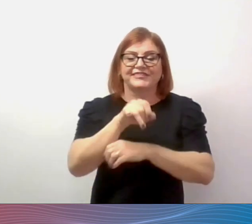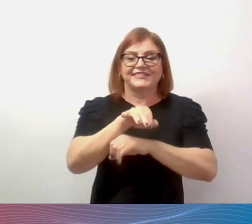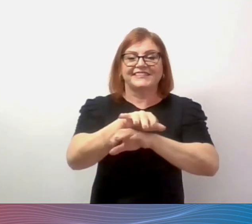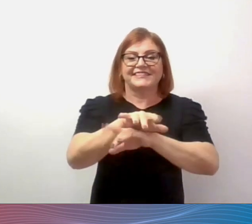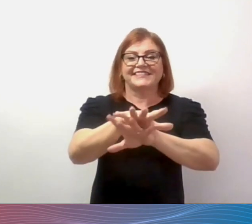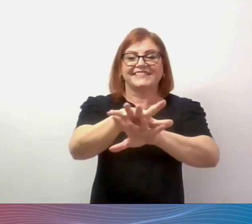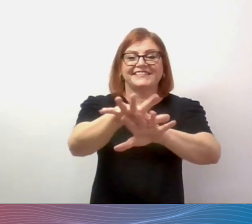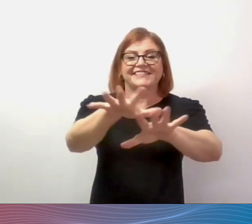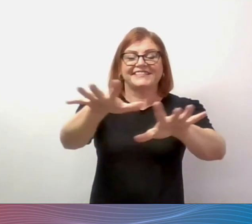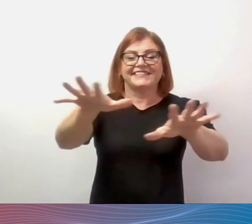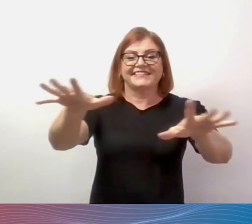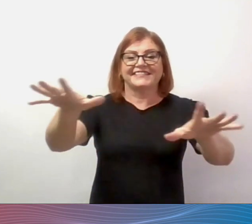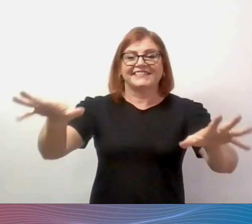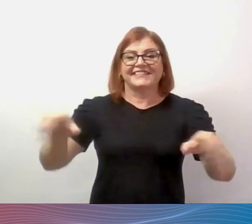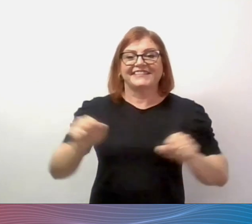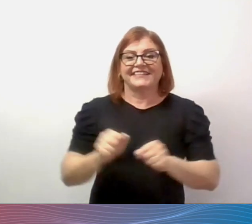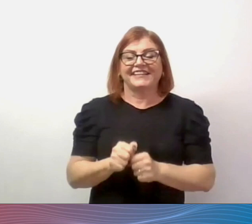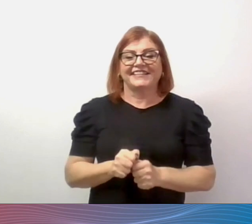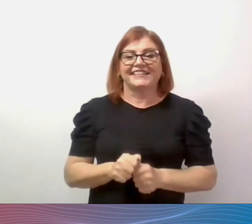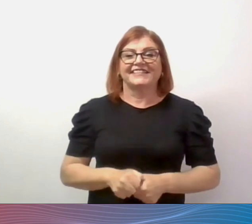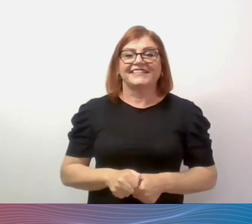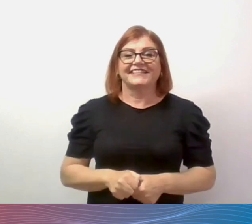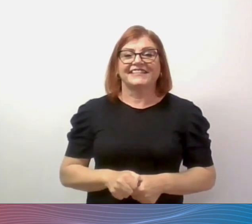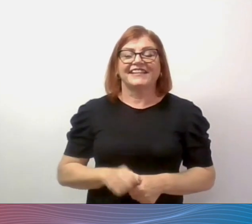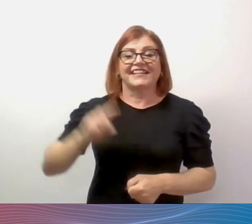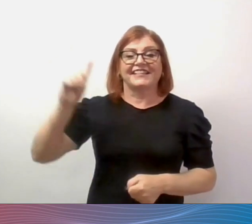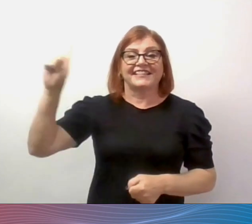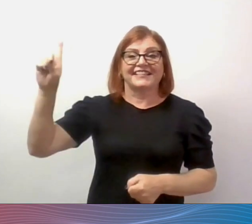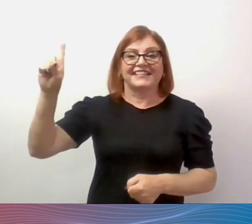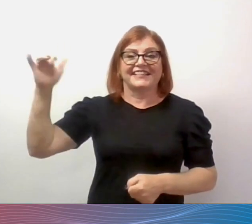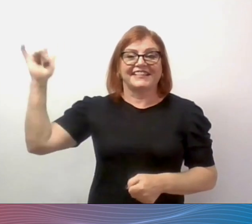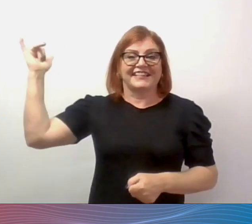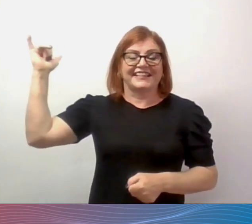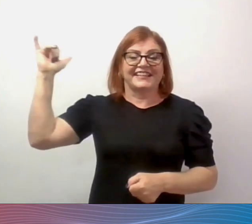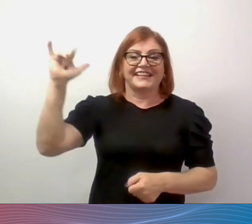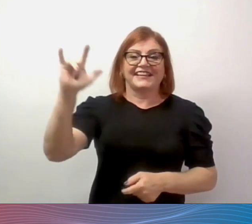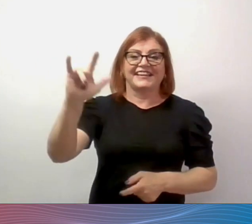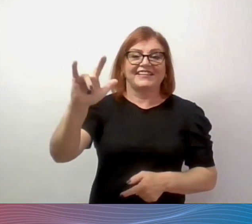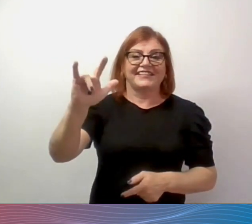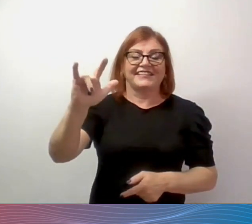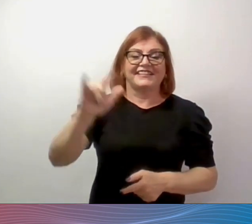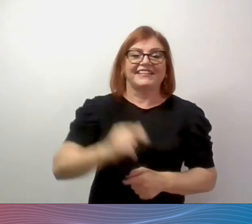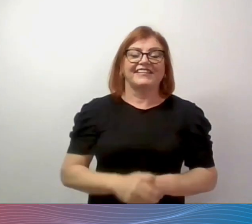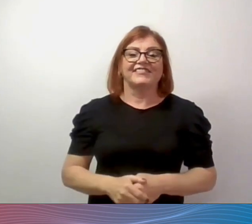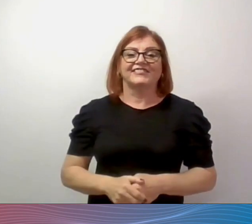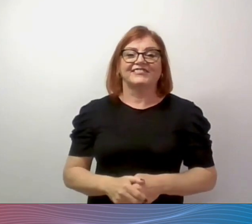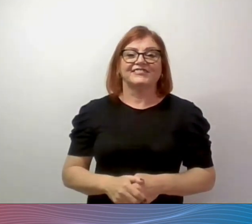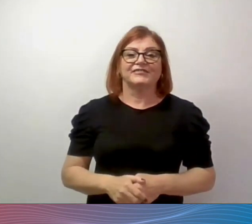Deus é amor. God is love. 1 João, capítulo 4. 1 John chapter 4.